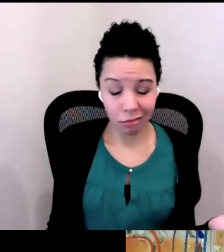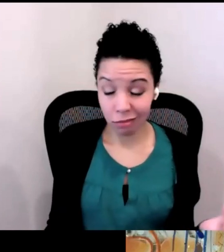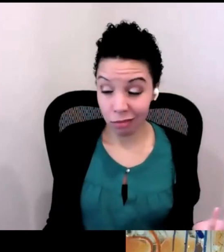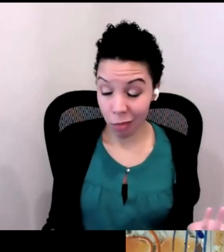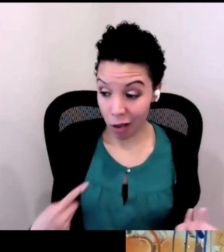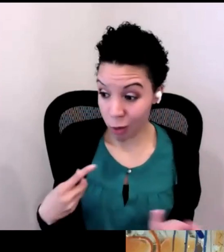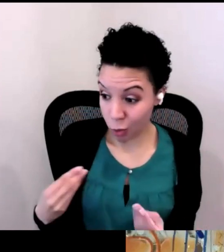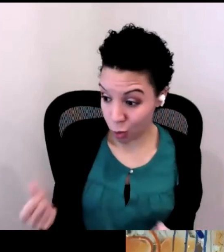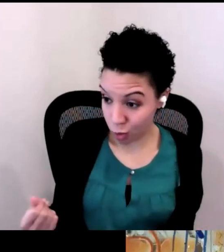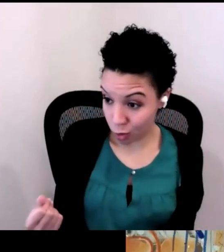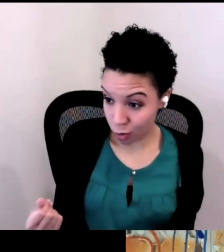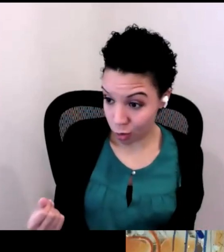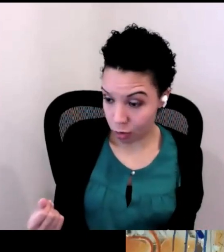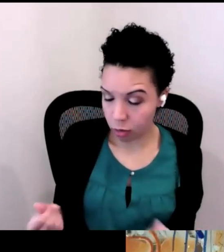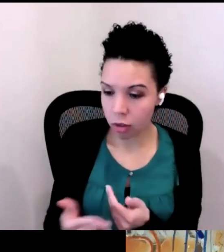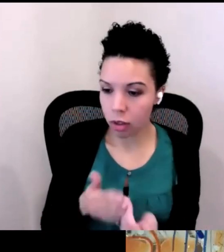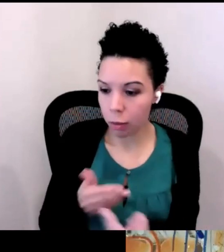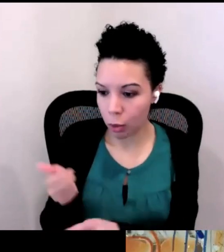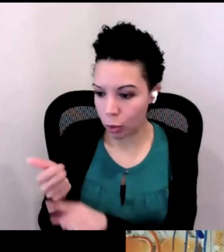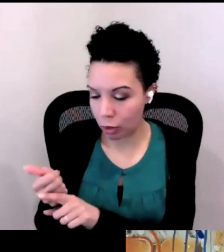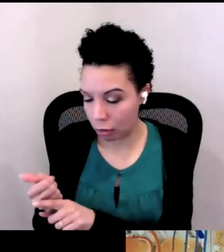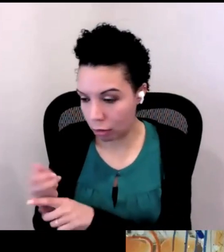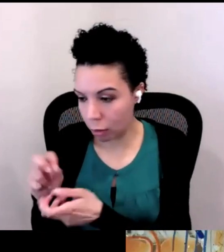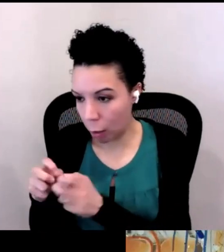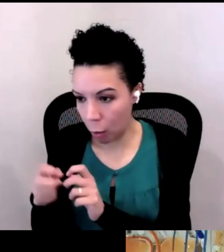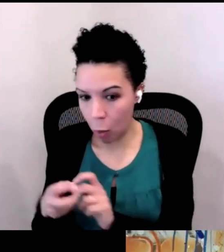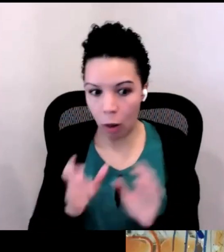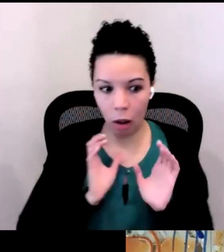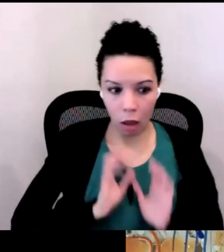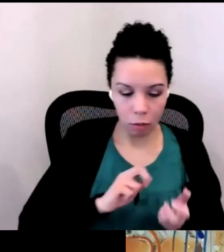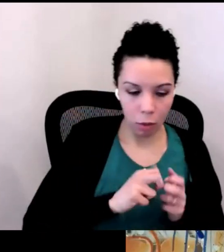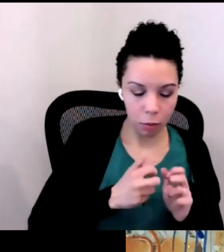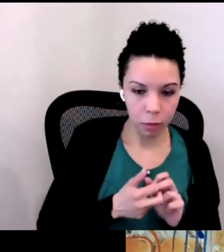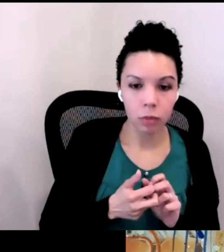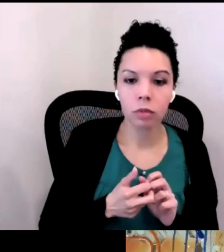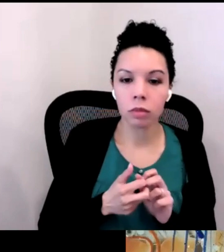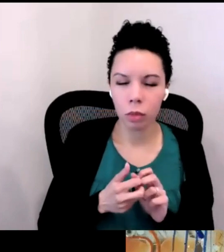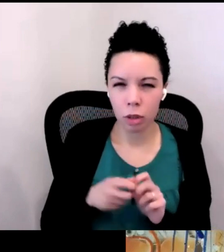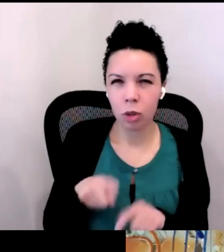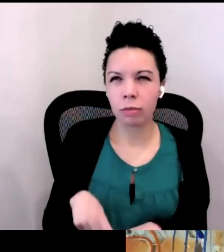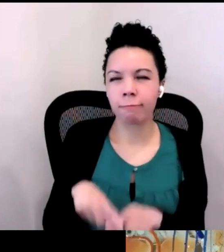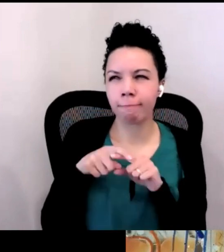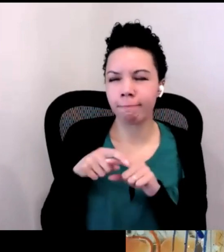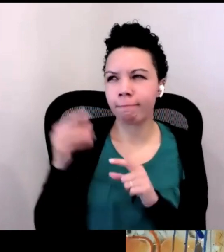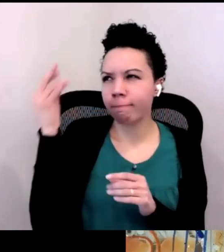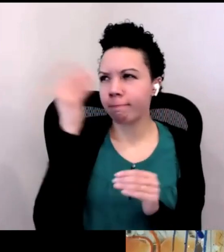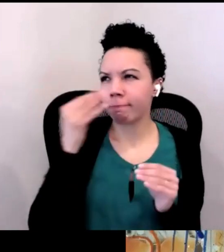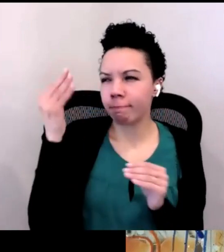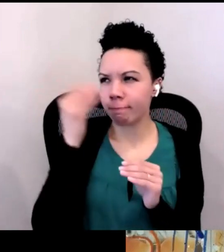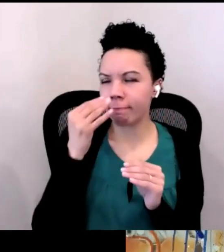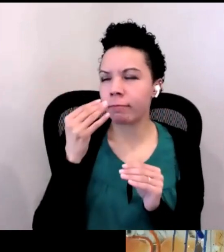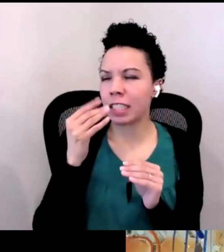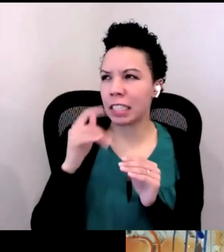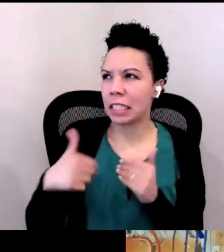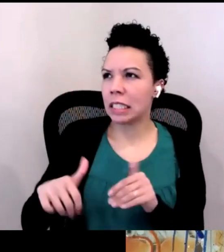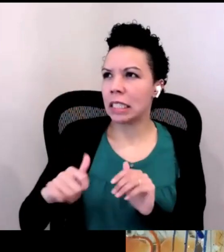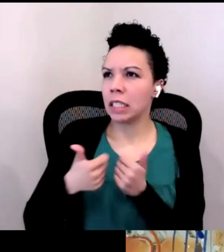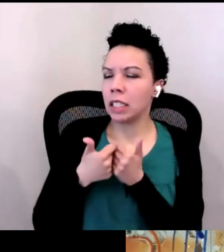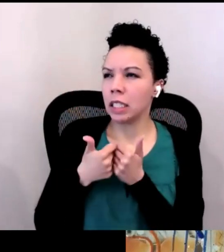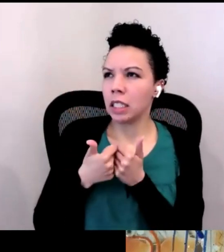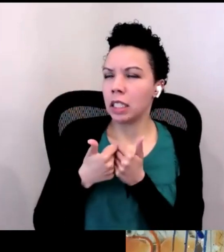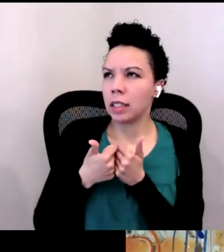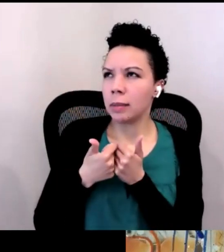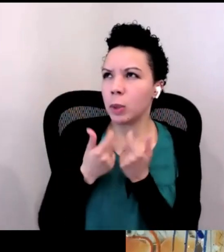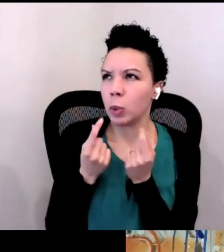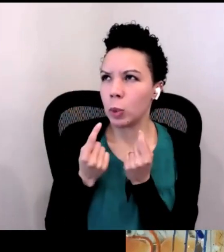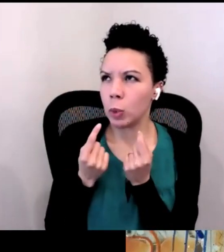issue or a client is the issue. I want to know that you took the time to stop down and think about, I'm challenged by this, but this is what I plan